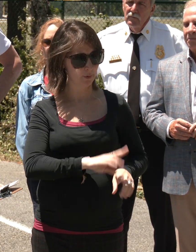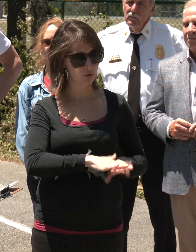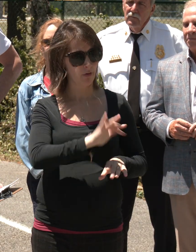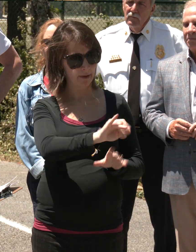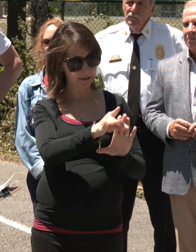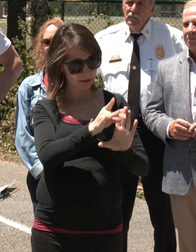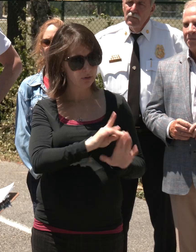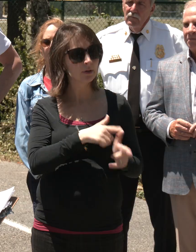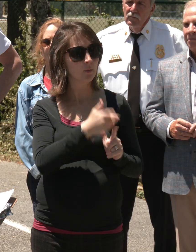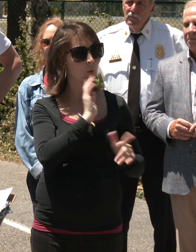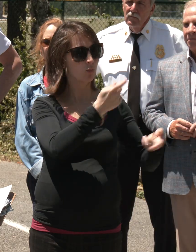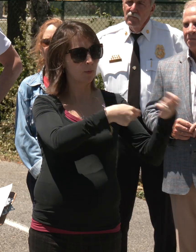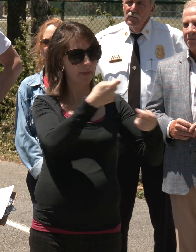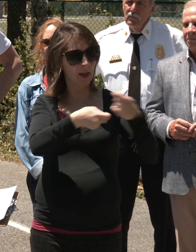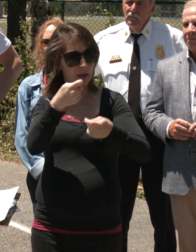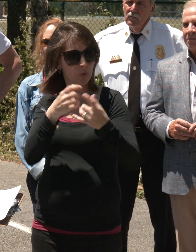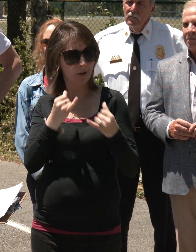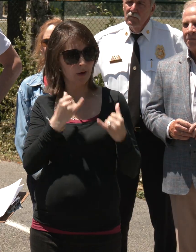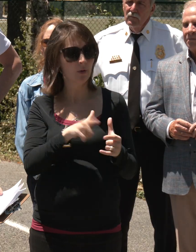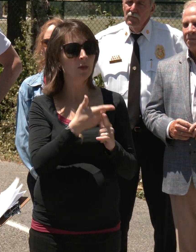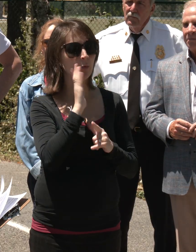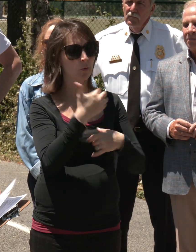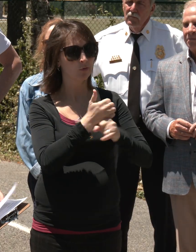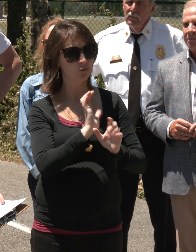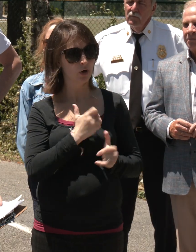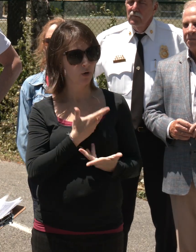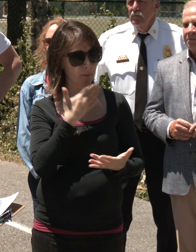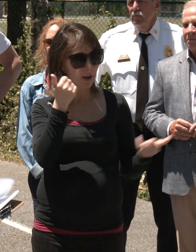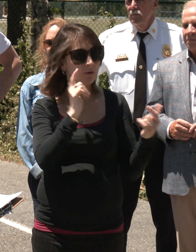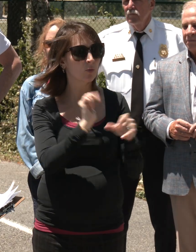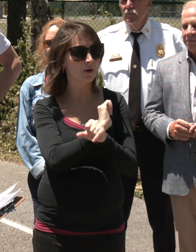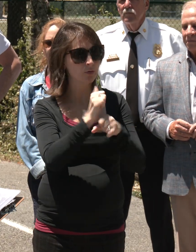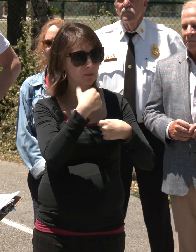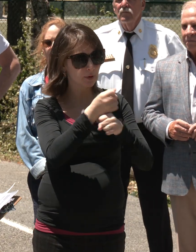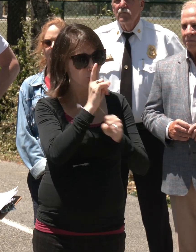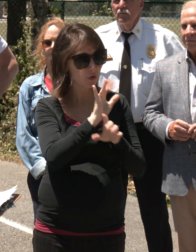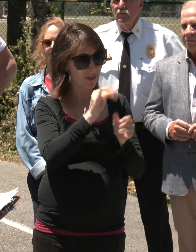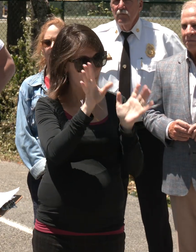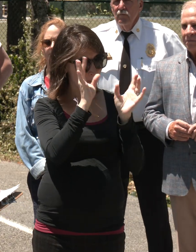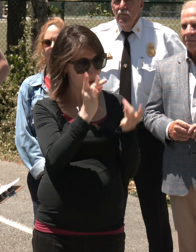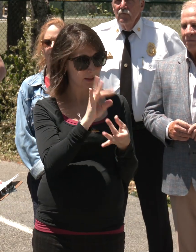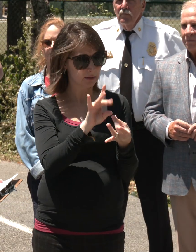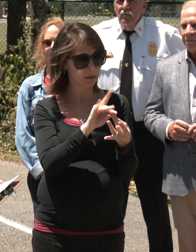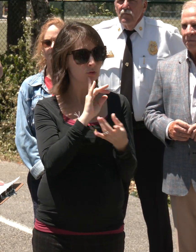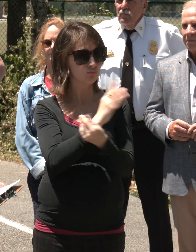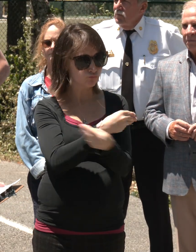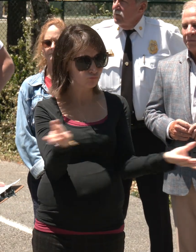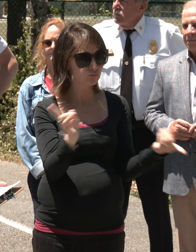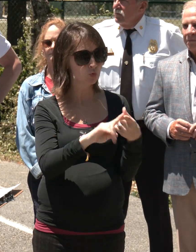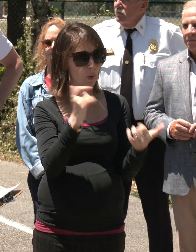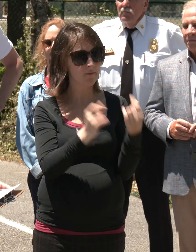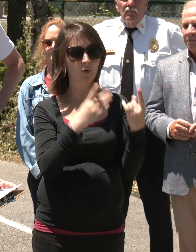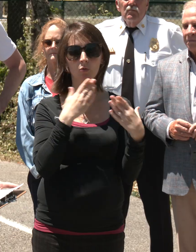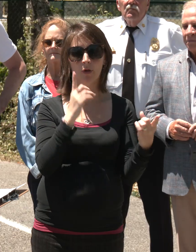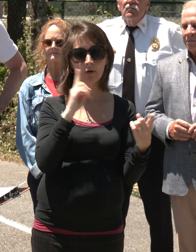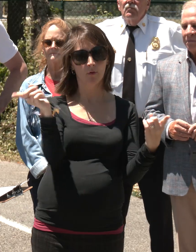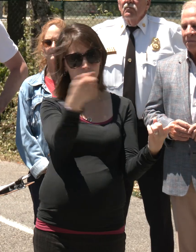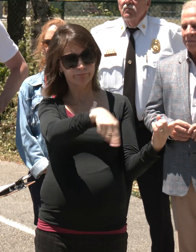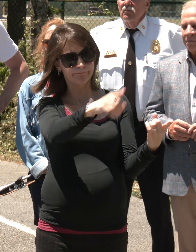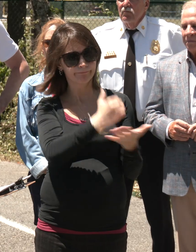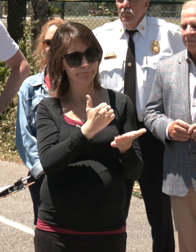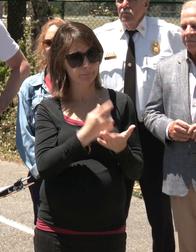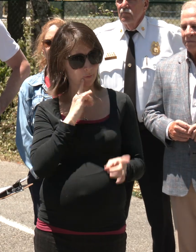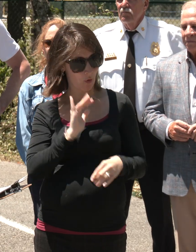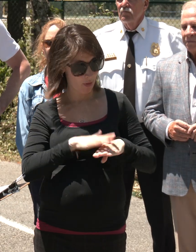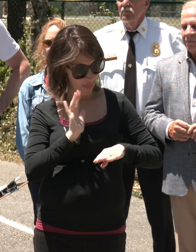them and making sure, doing our best to make sure that this message reaches everyone. Thank you for helping us on that. Just